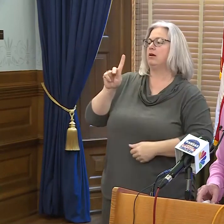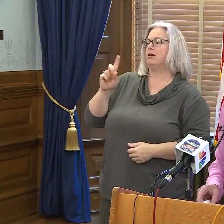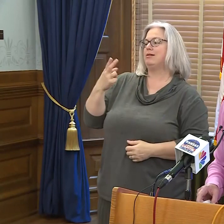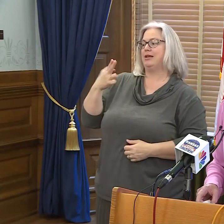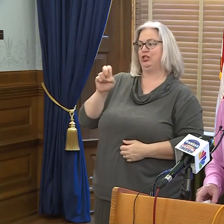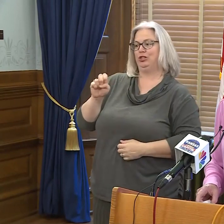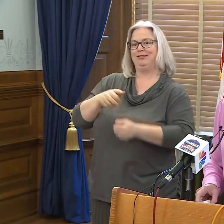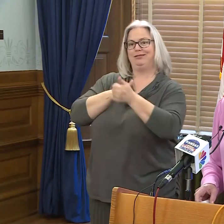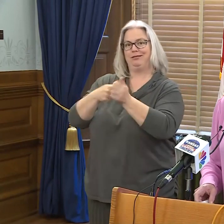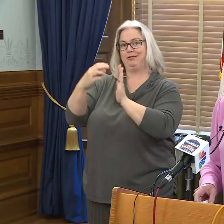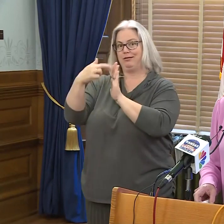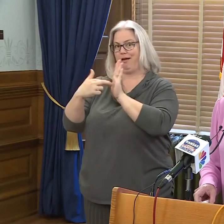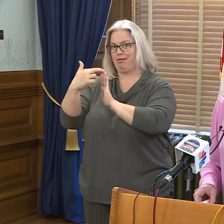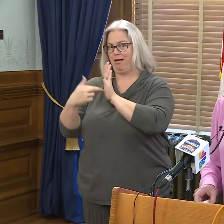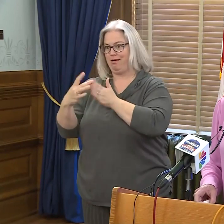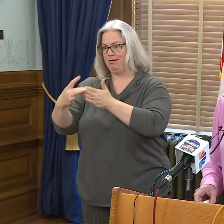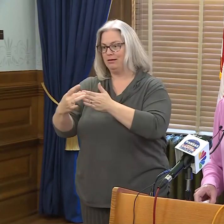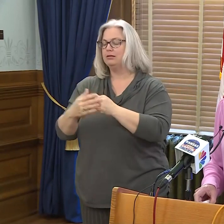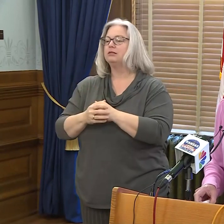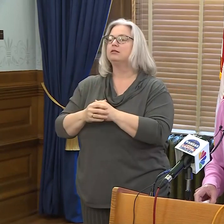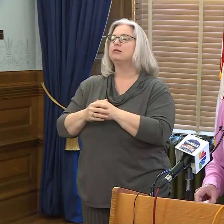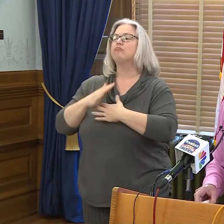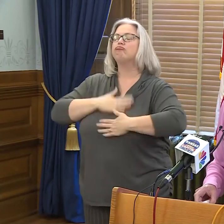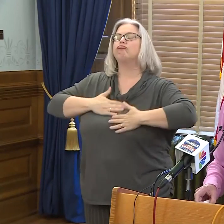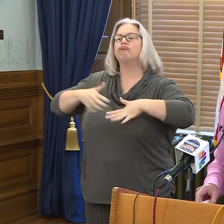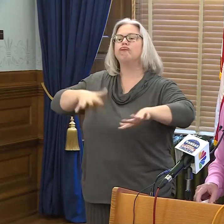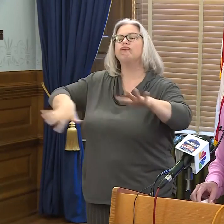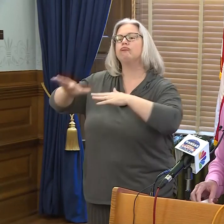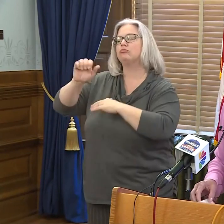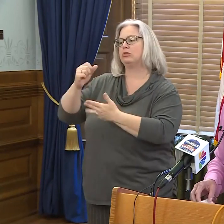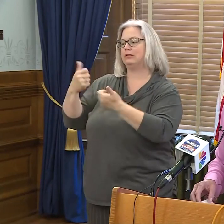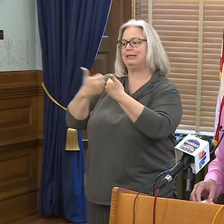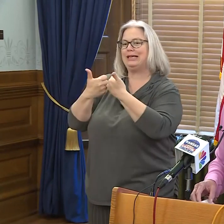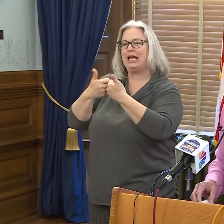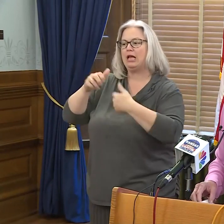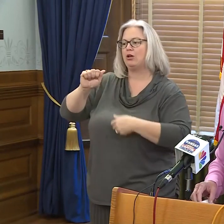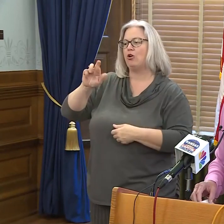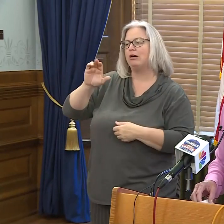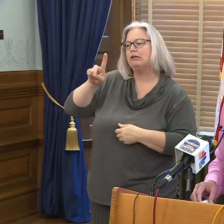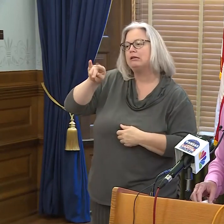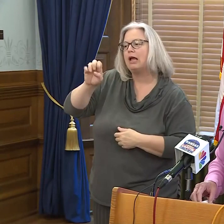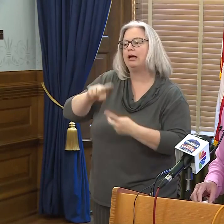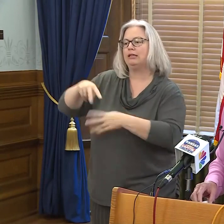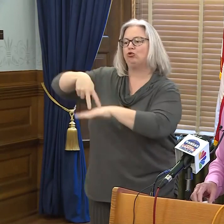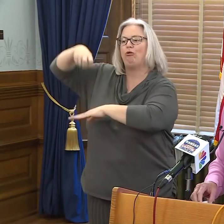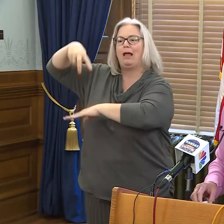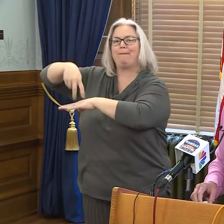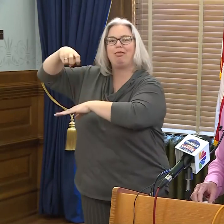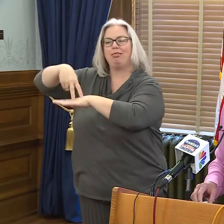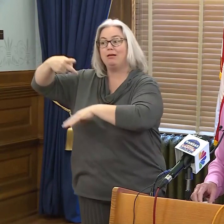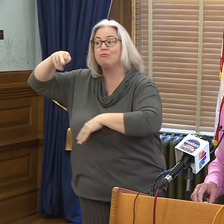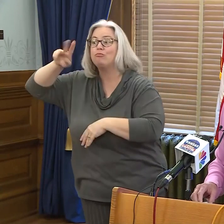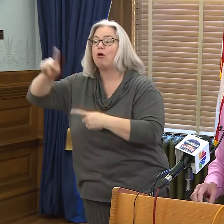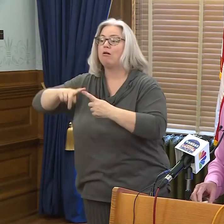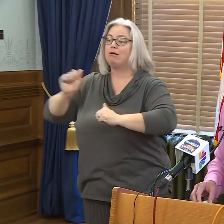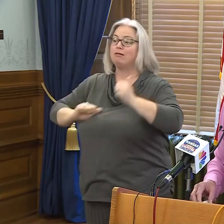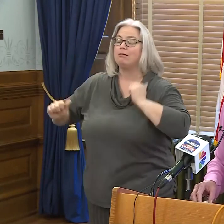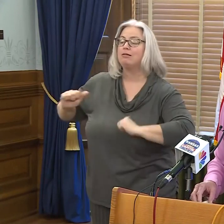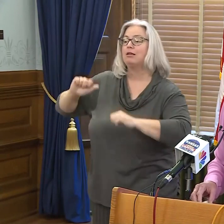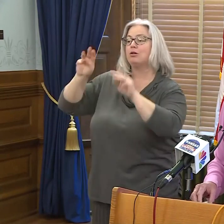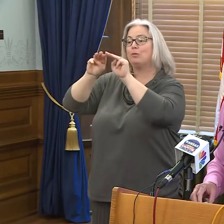KDHE guidelines. Leisure spaces such as arcades, trampoline parks, theaters,